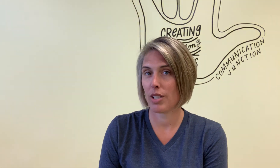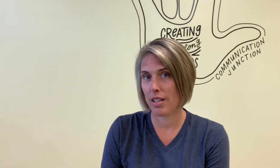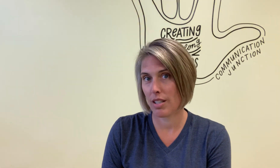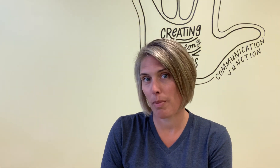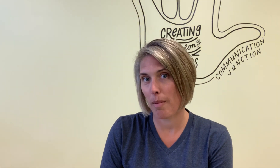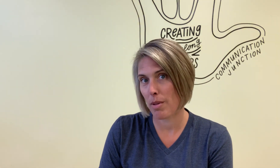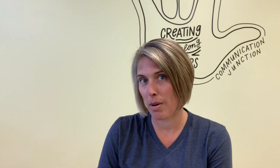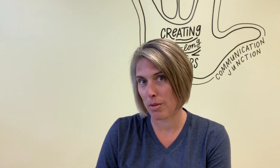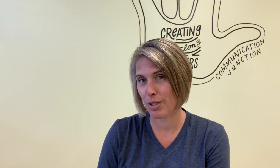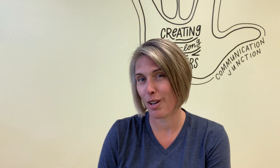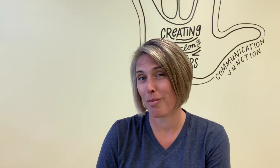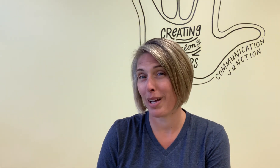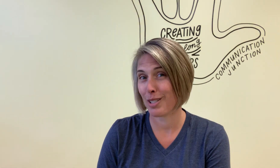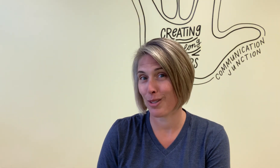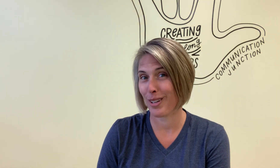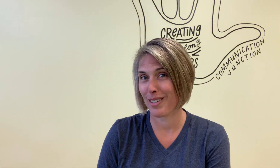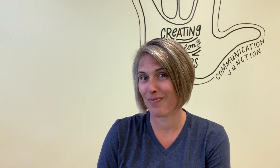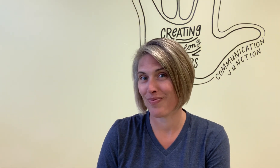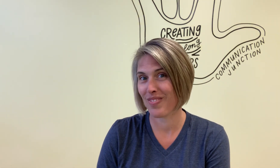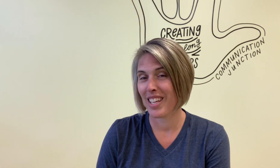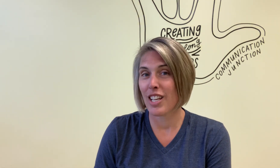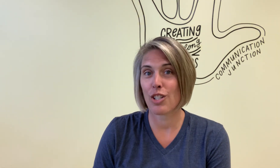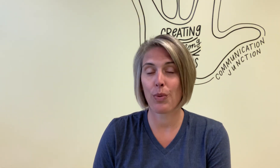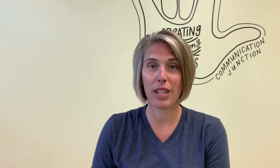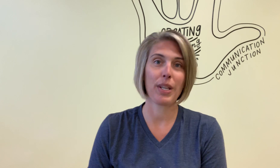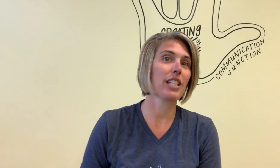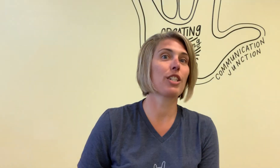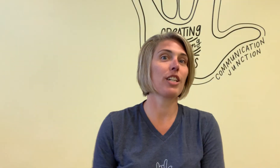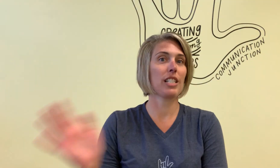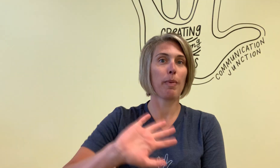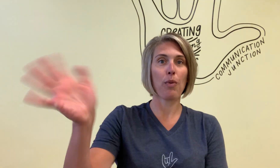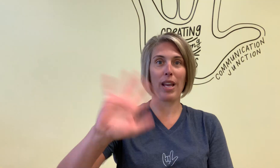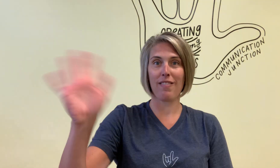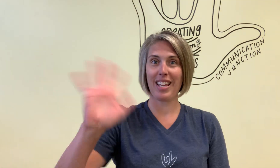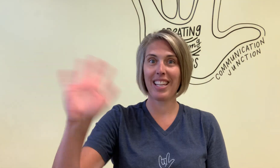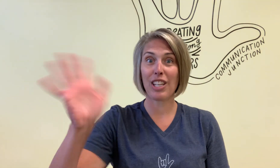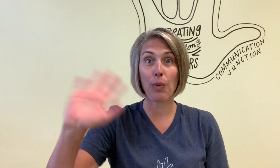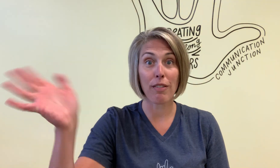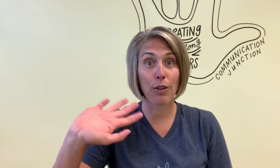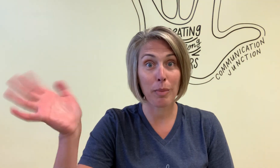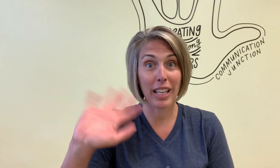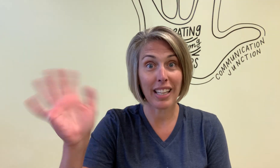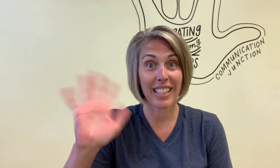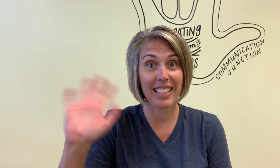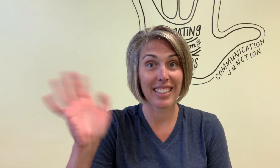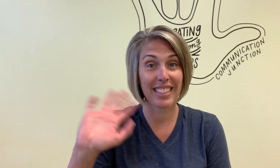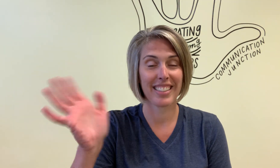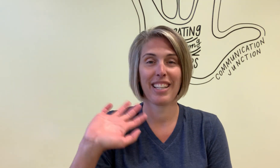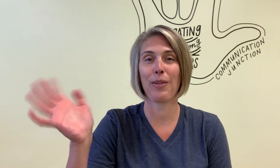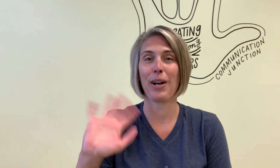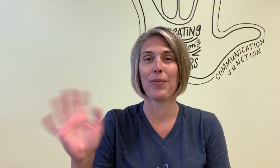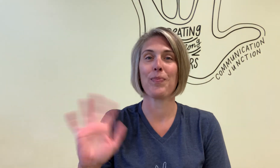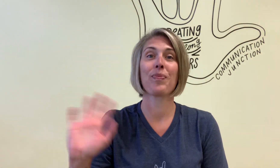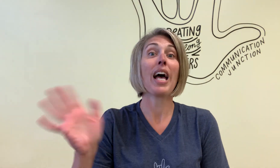pretend to pop the bubbles on my screen. So the way that we get started is by waving. Can you wave for me? Here we go.